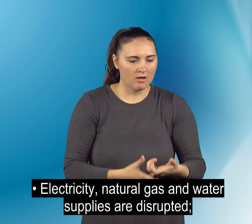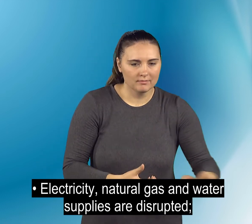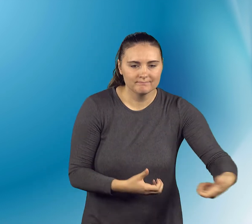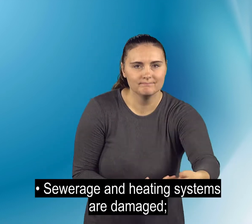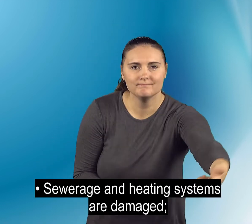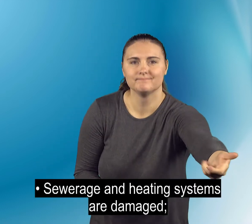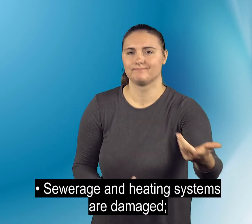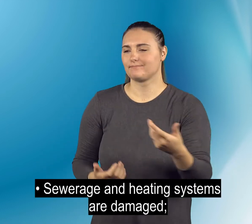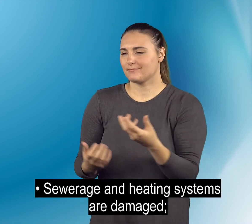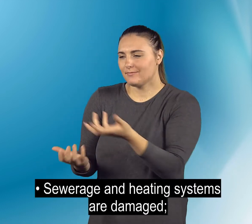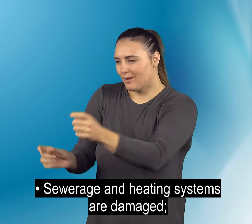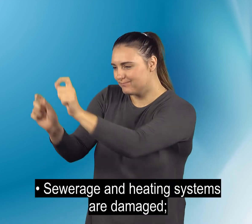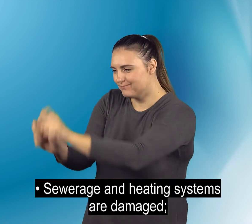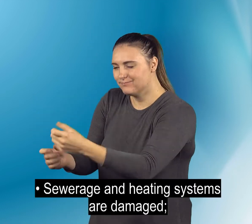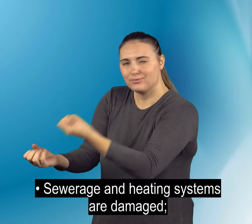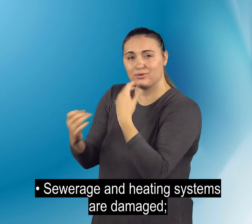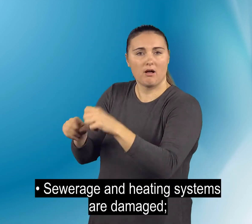Sewage and heating systems are damaged.